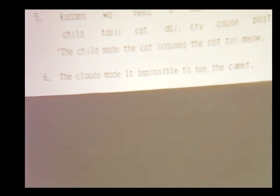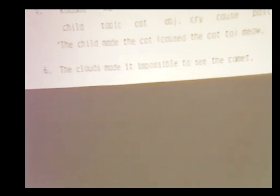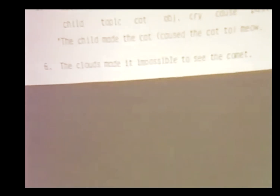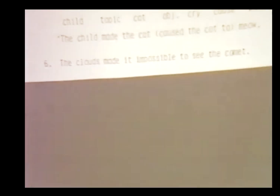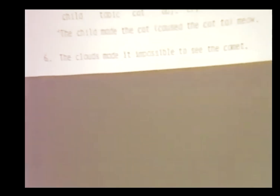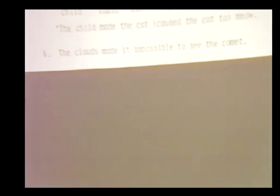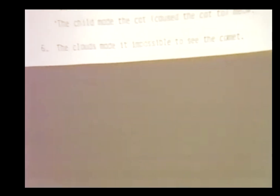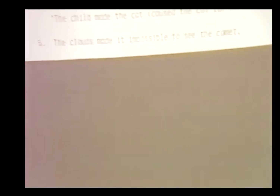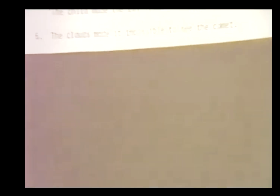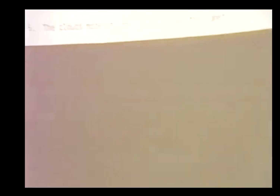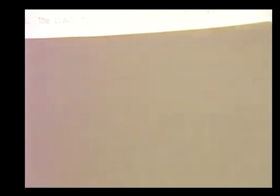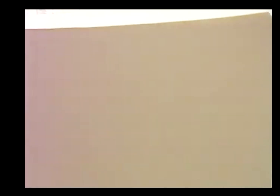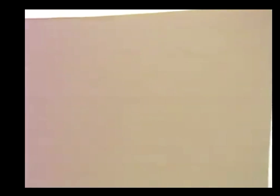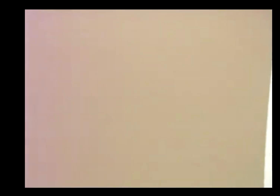Yes, what?